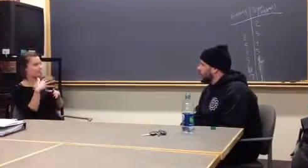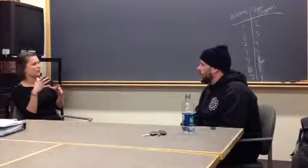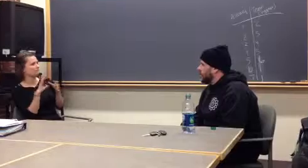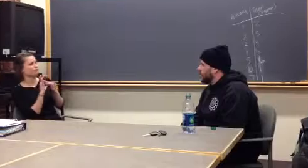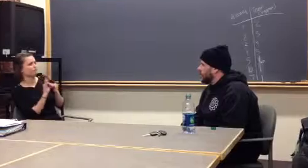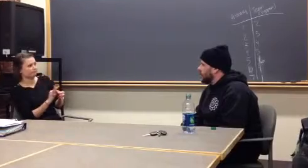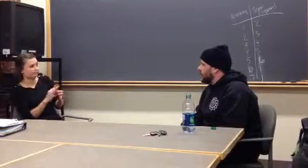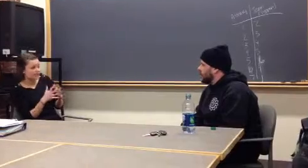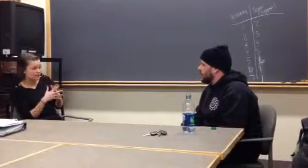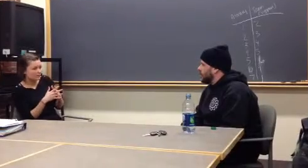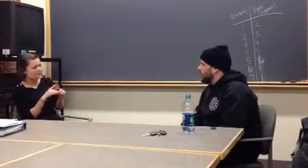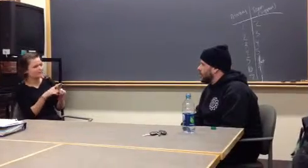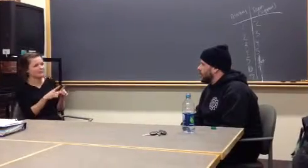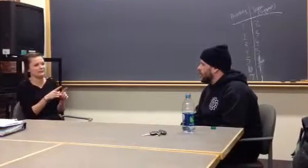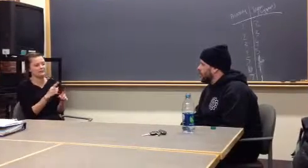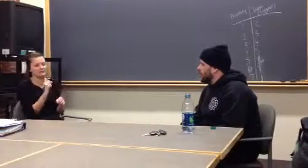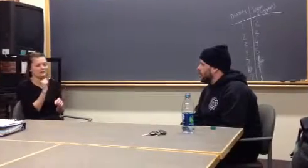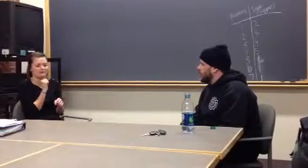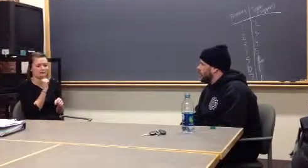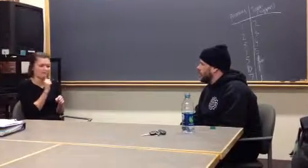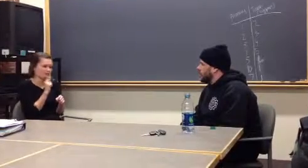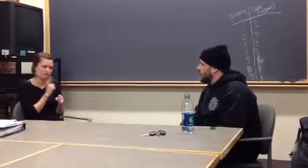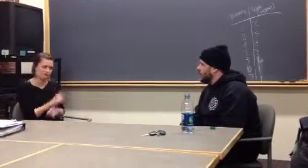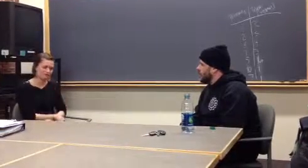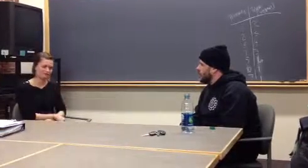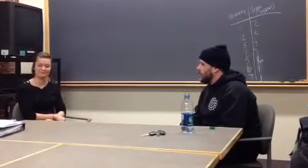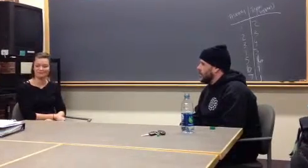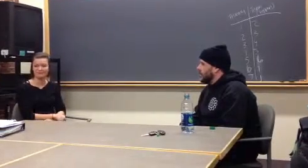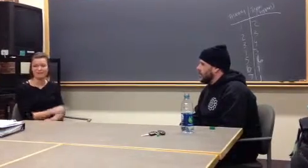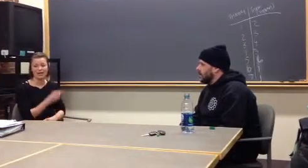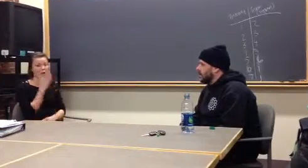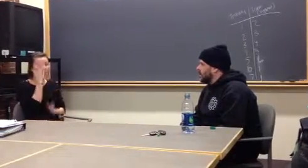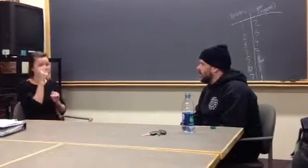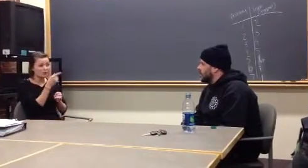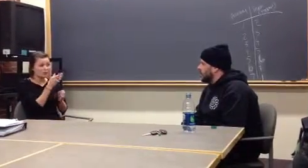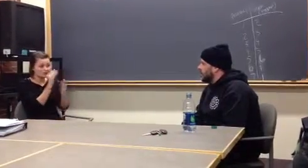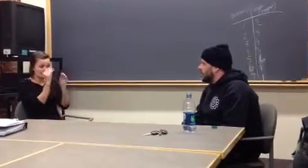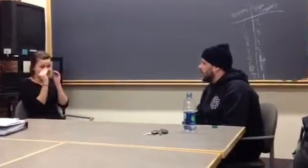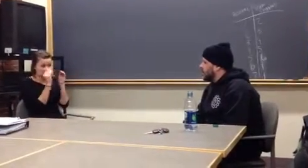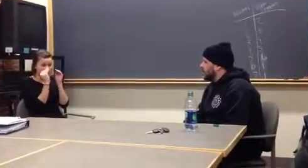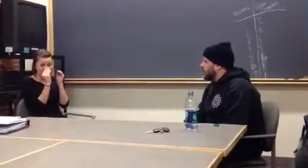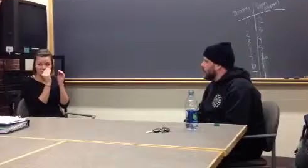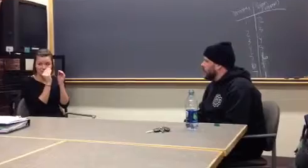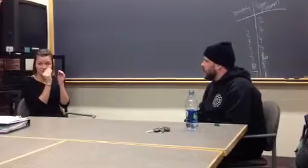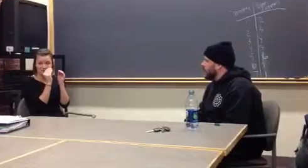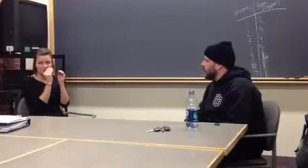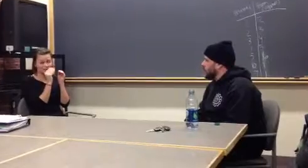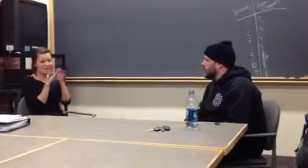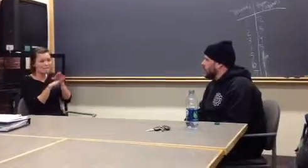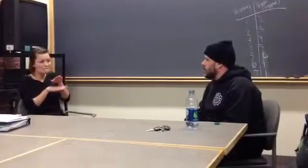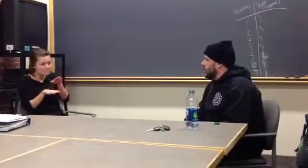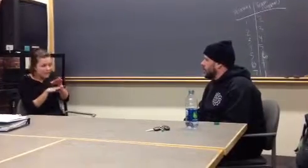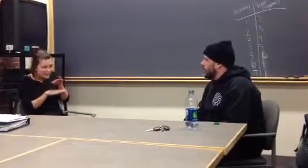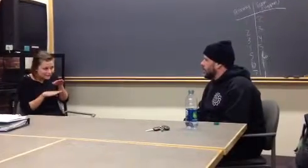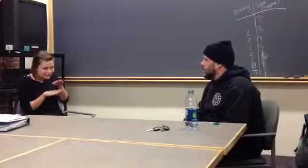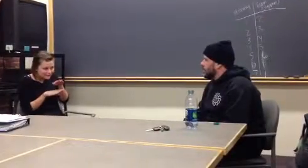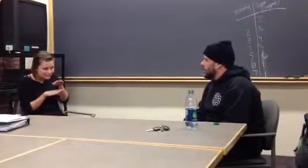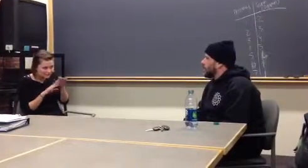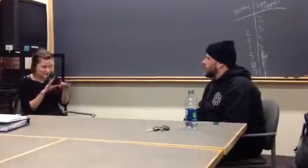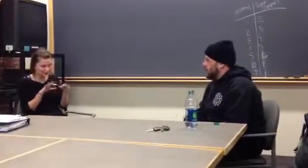and I don't. So I was hoping that you could teach me kind of the basics, what I need to know, so I can sound